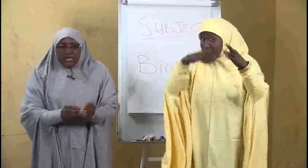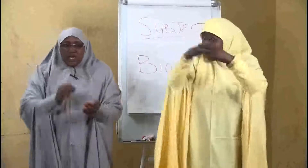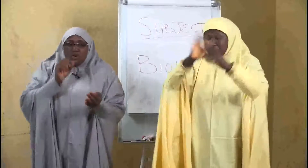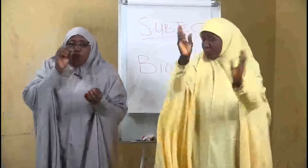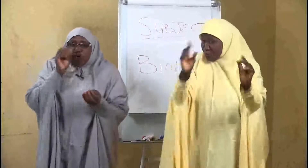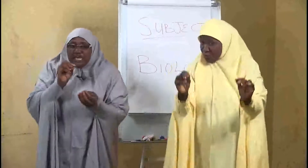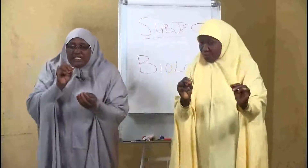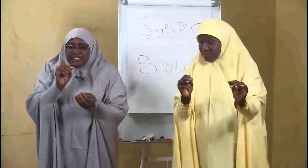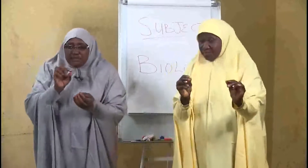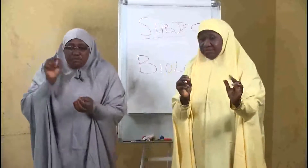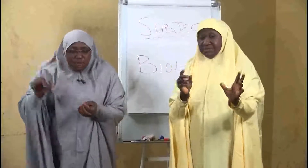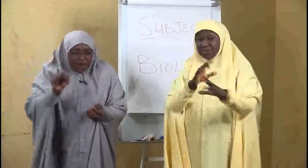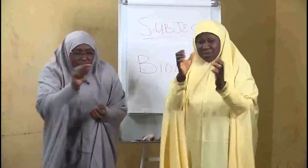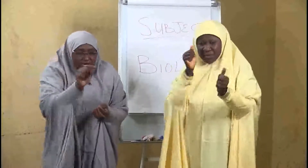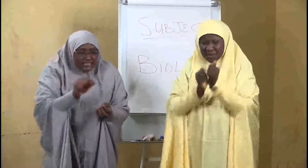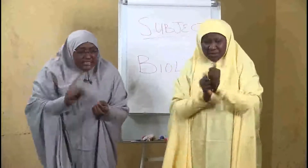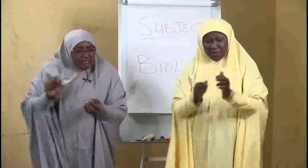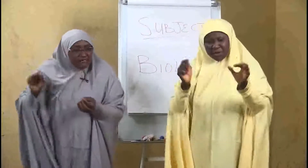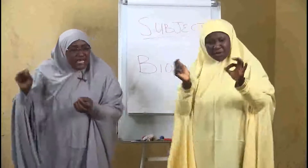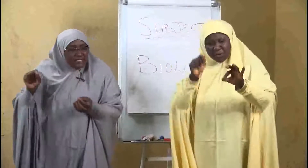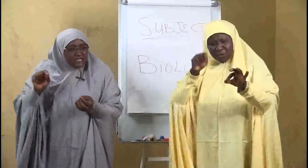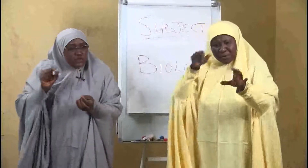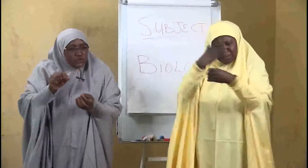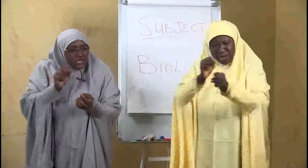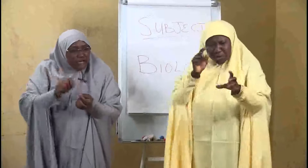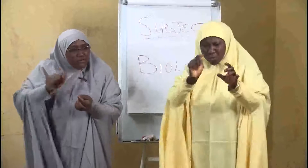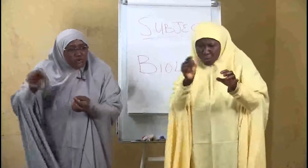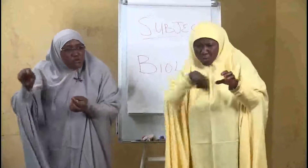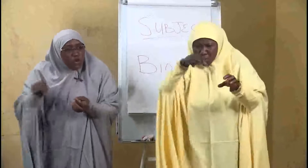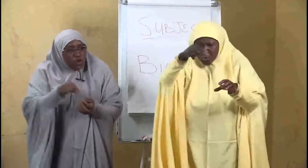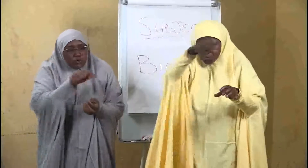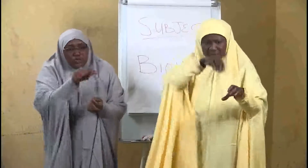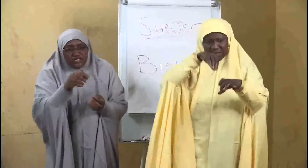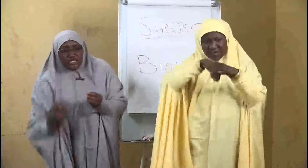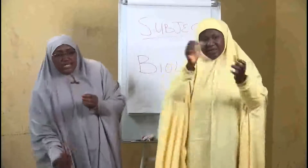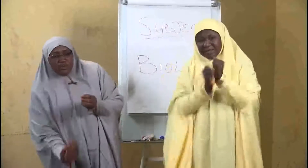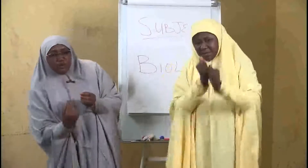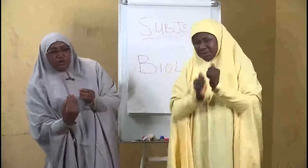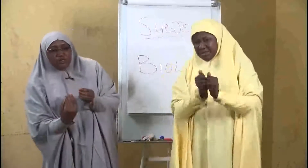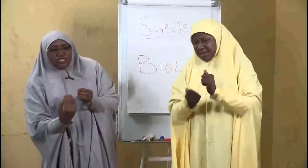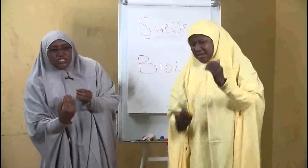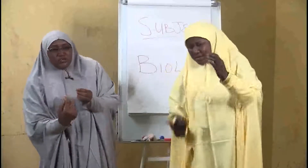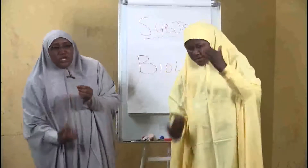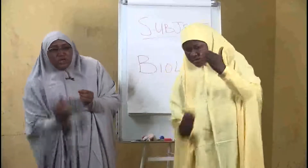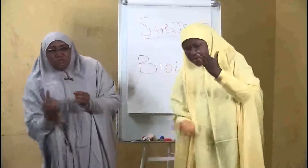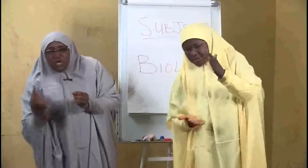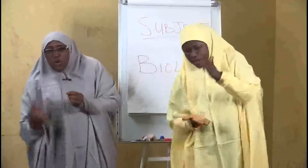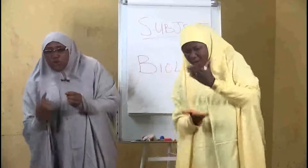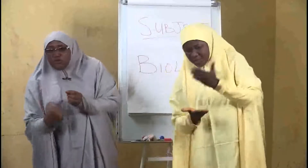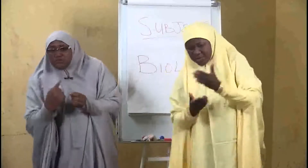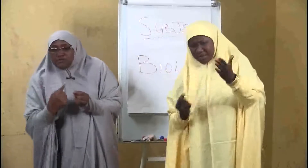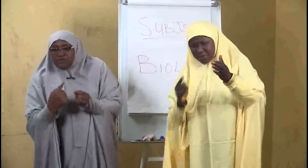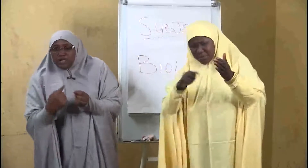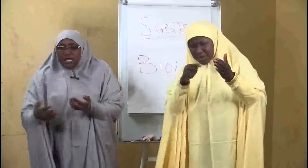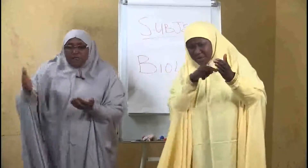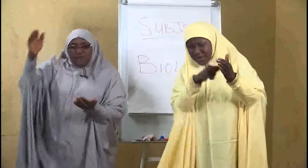it, when you get the tin, perforate the tin. That is, use nail to make holes on the tin. That is the bottom of the tin. Make